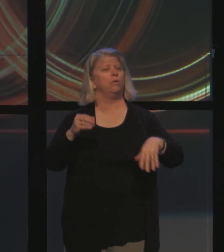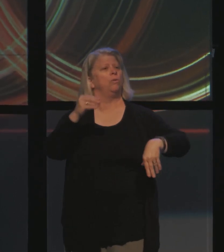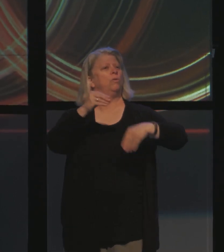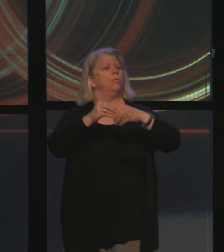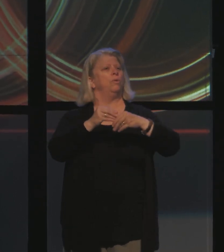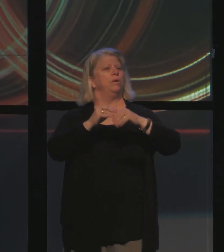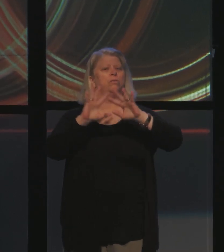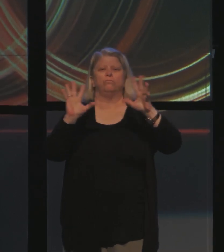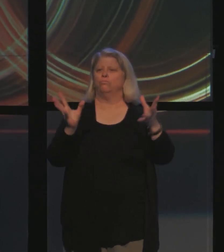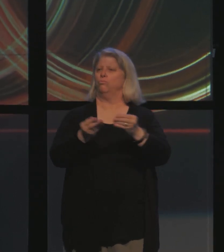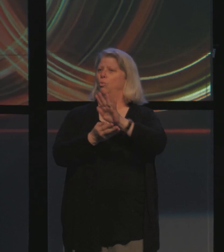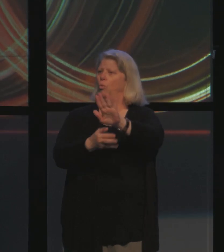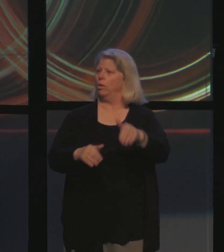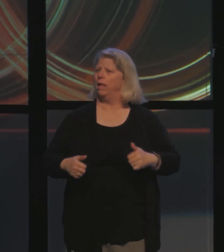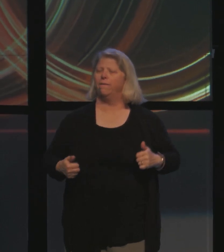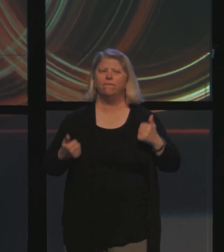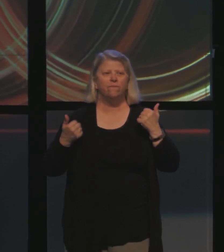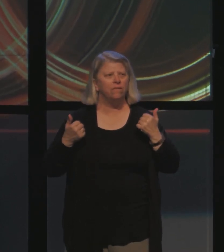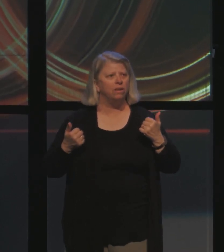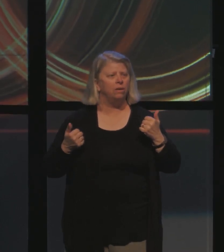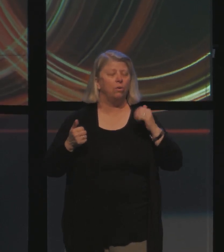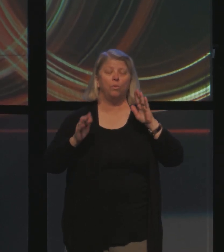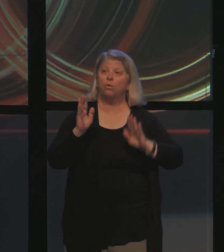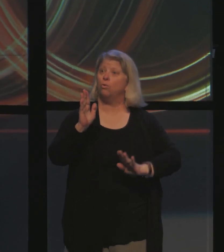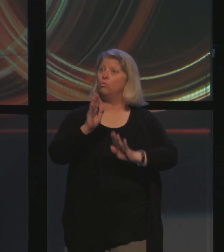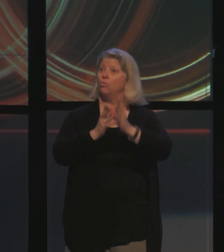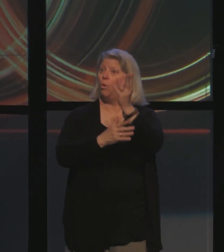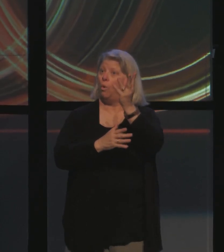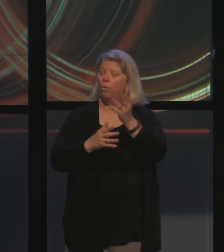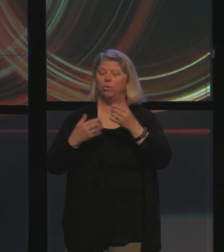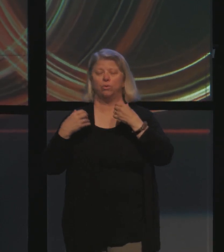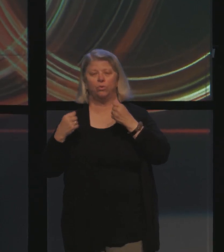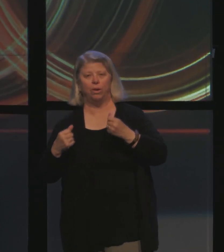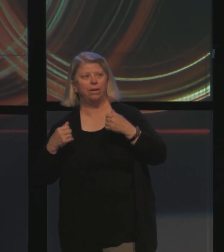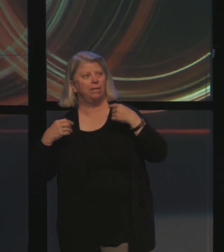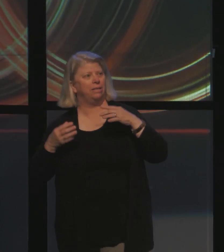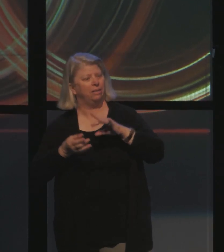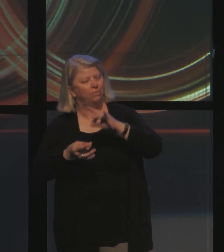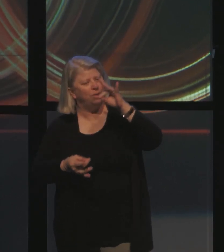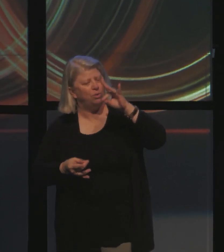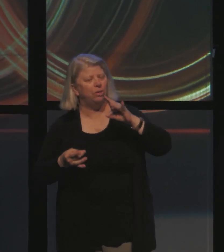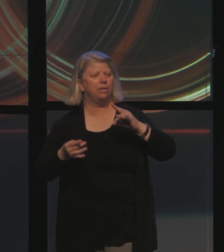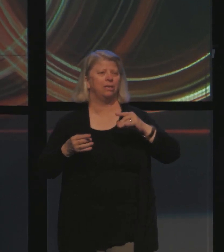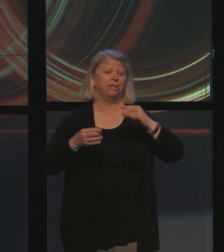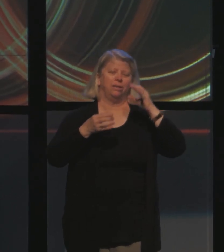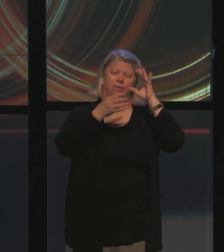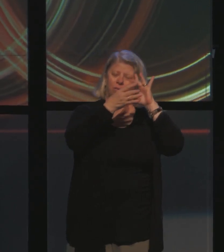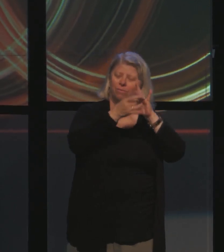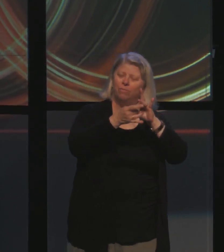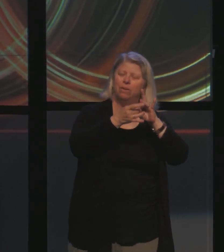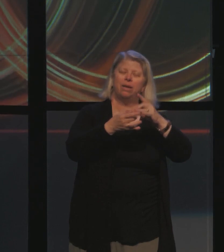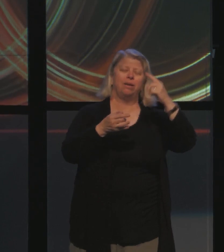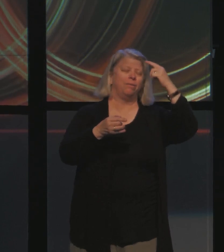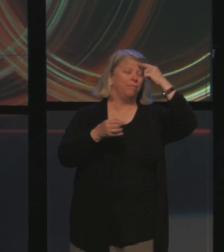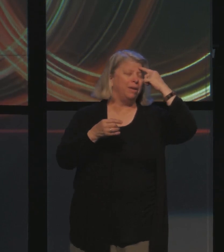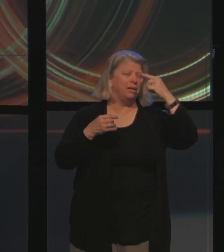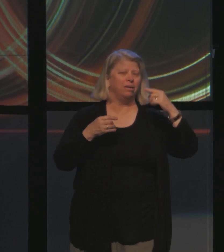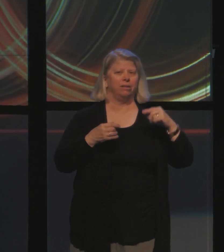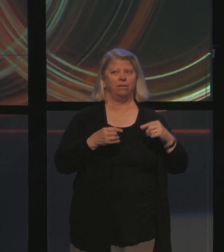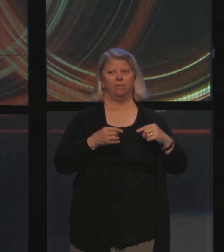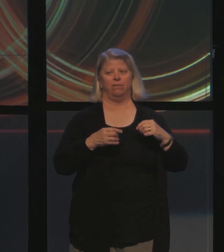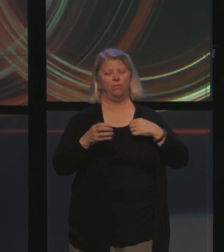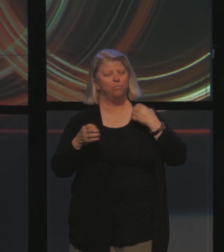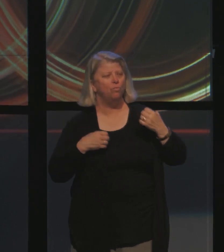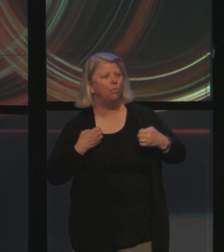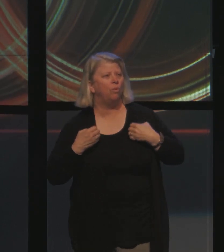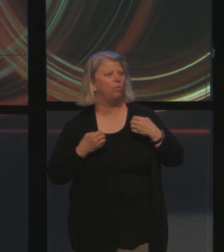entirety of your life. You will grow in your strength spiritually, physically, emotionally, relationally, mentally.